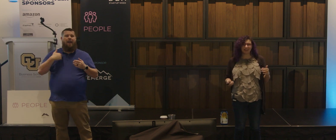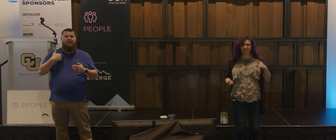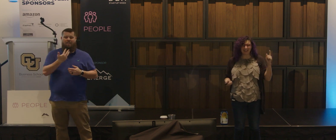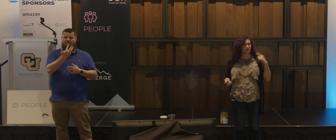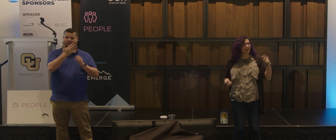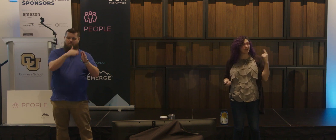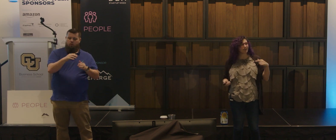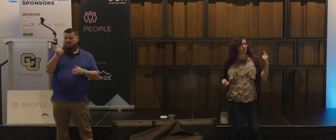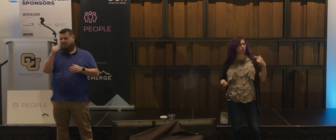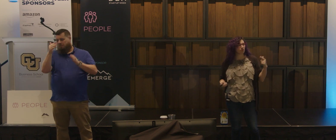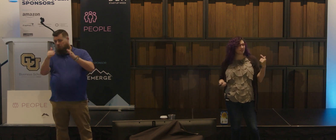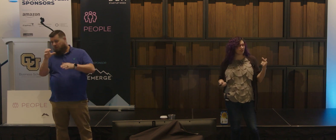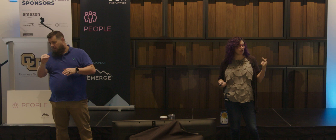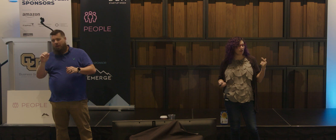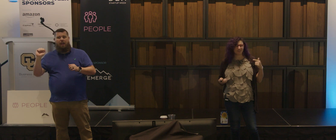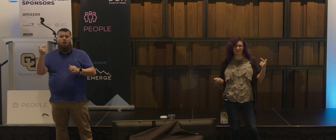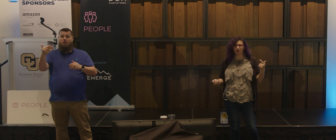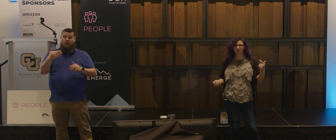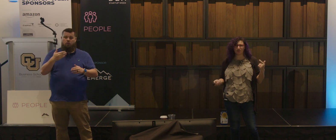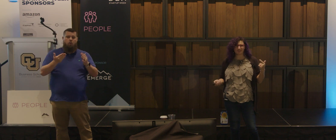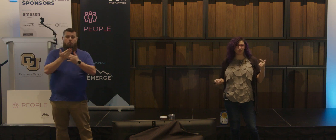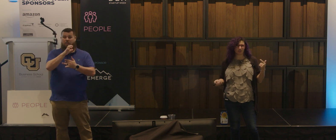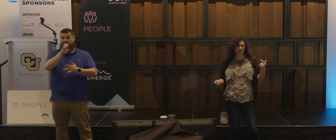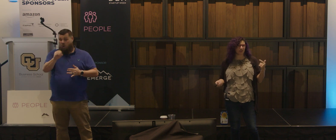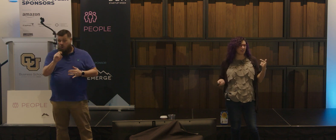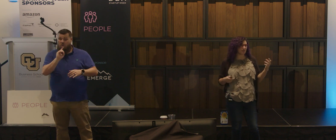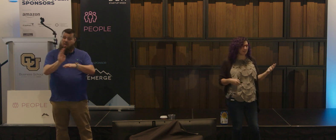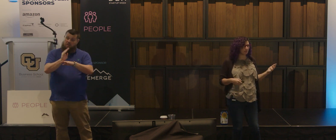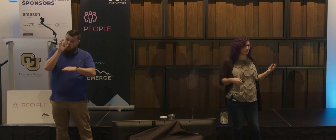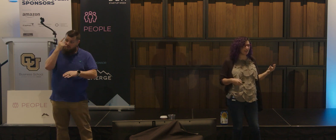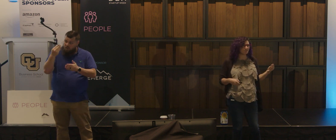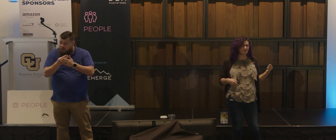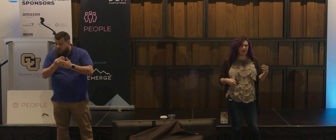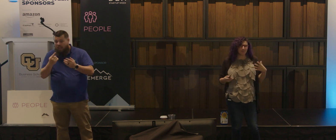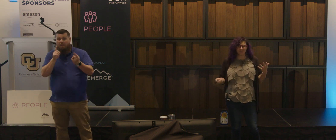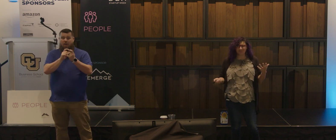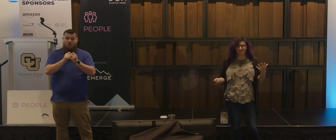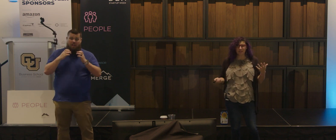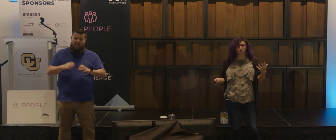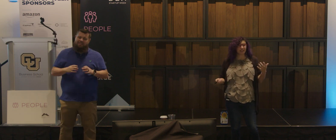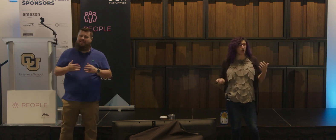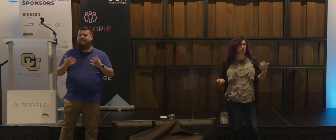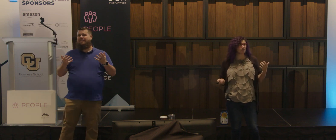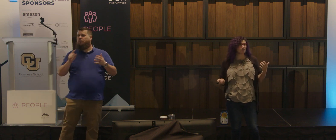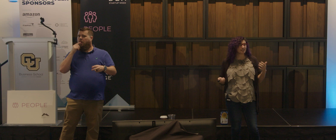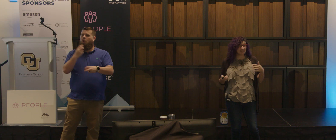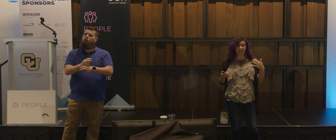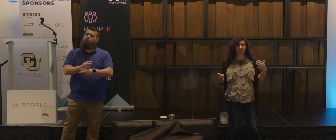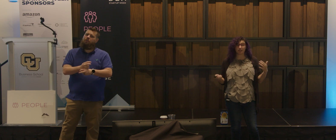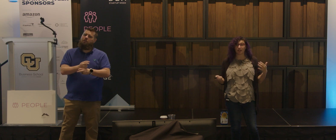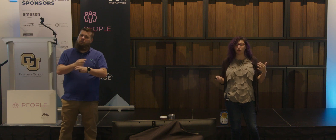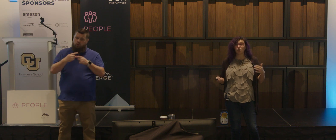person company and every hire has to go through the CEO and the CEO is really busy looking for funding and meeting with clients, that's really hard